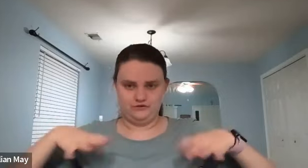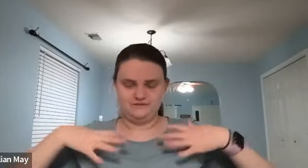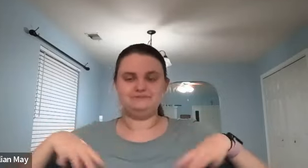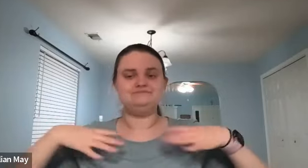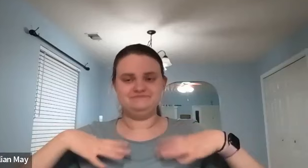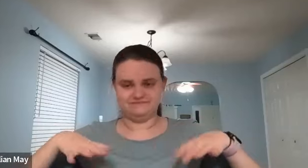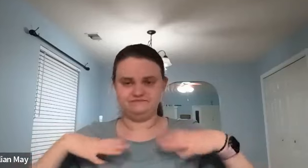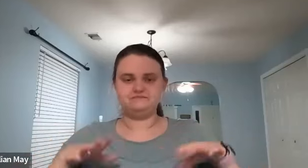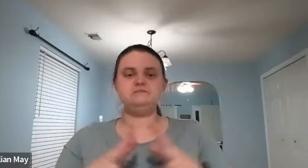clothes.